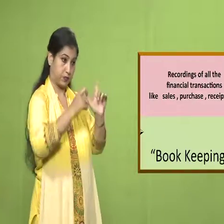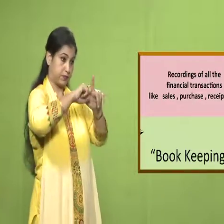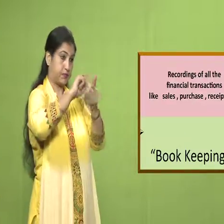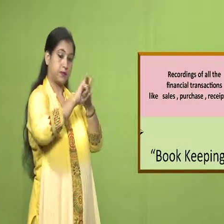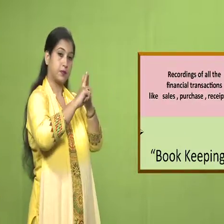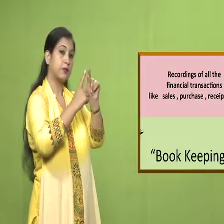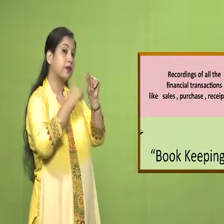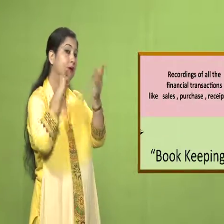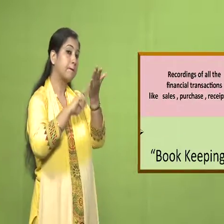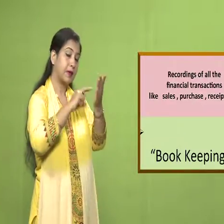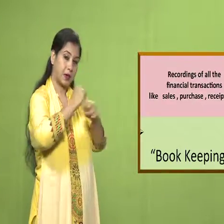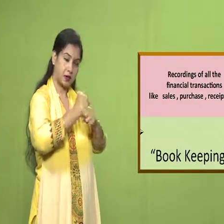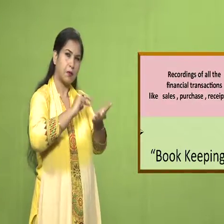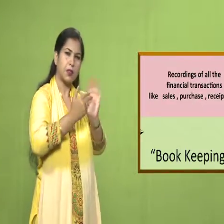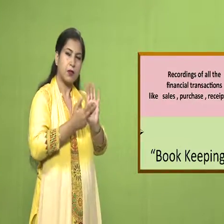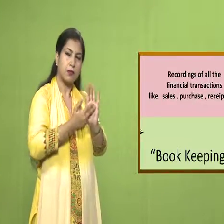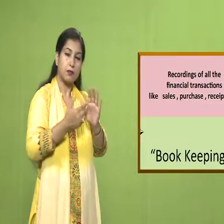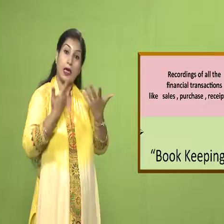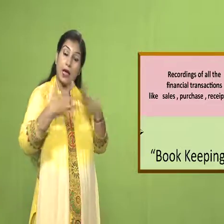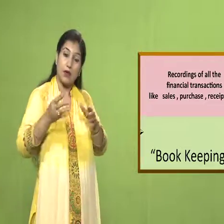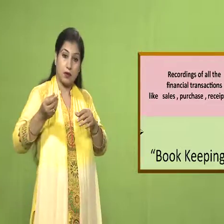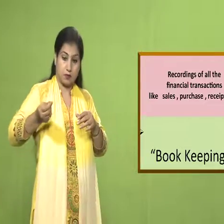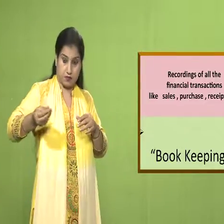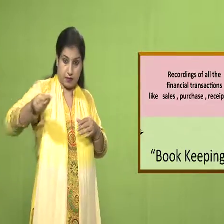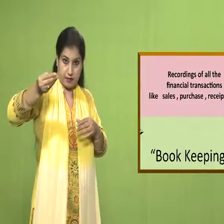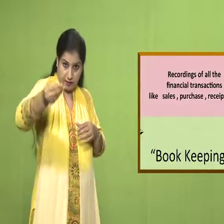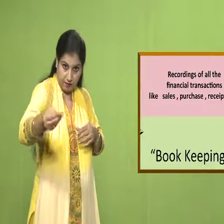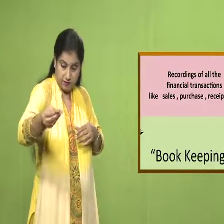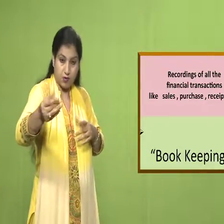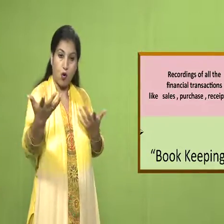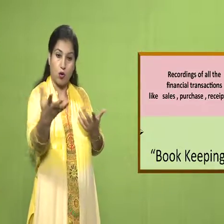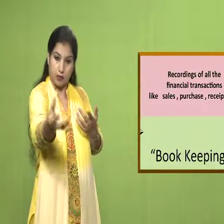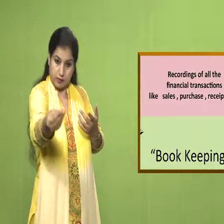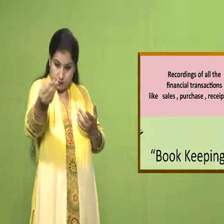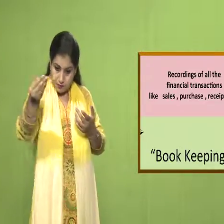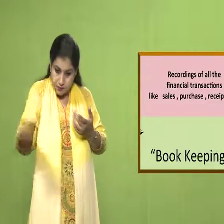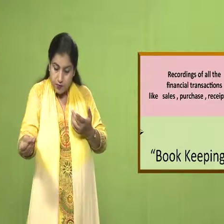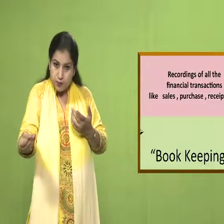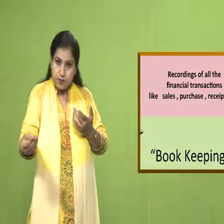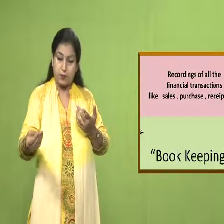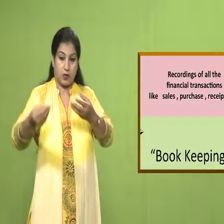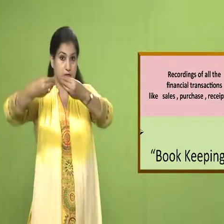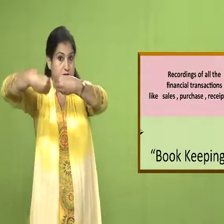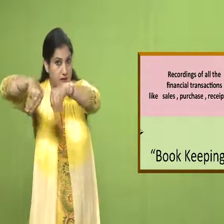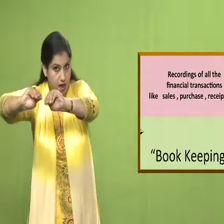Bookkeeping means keeping the record of all the financial transactions like